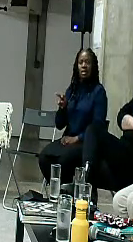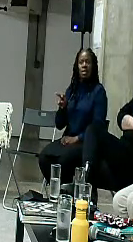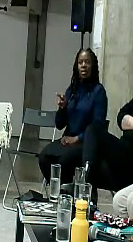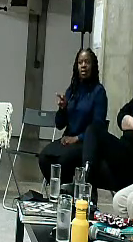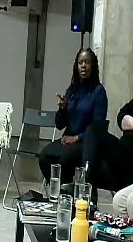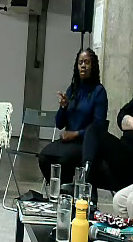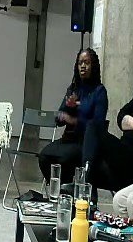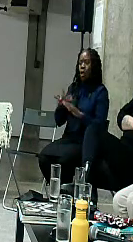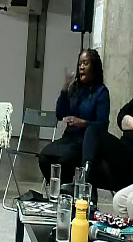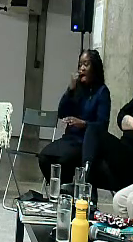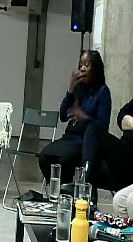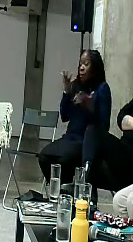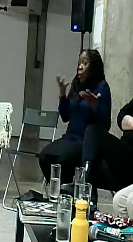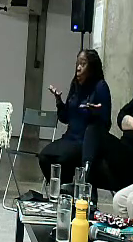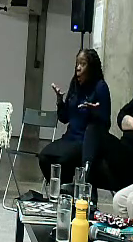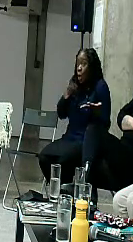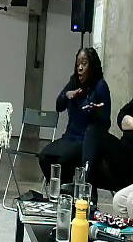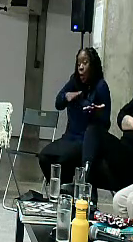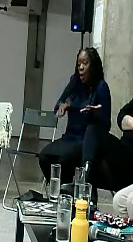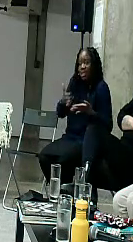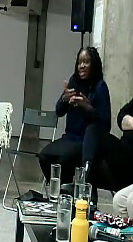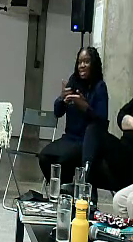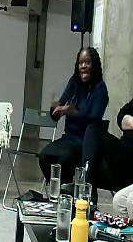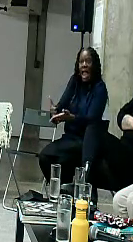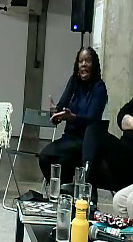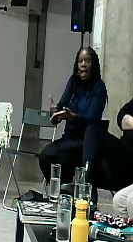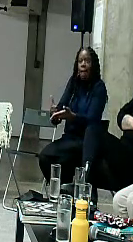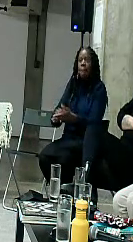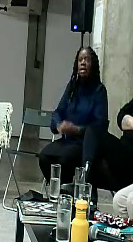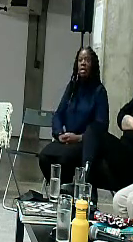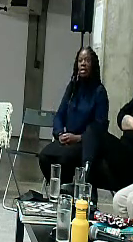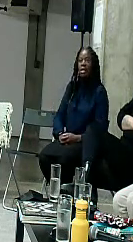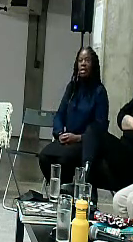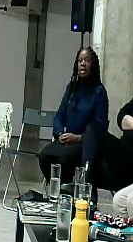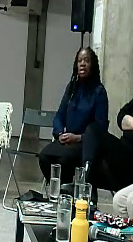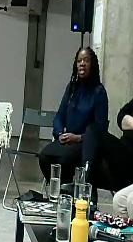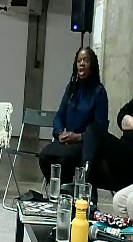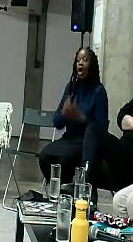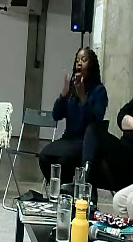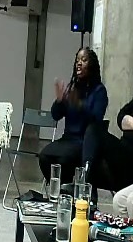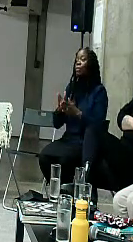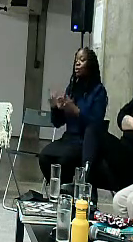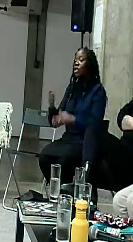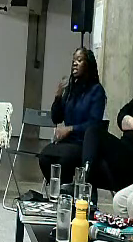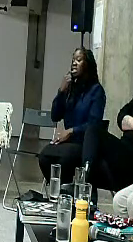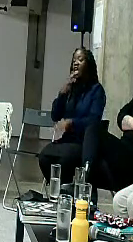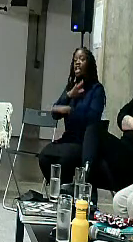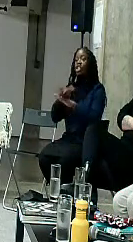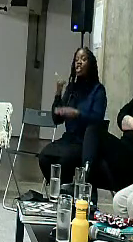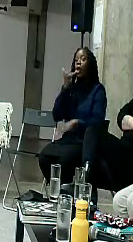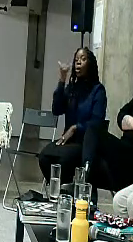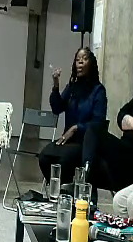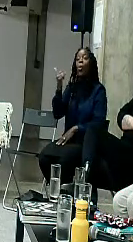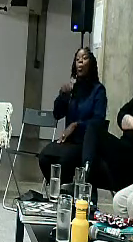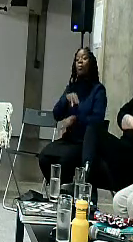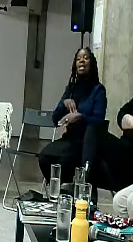unable or unwilling to help. Don't call police into hospitals. They have no idea. They're not